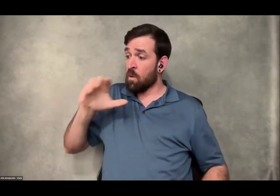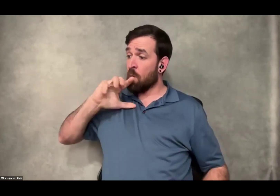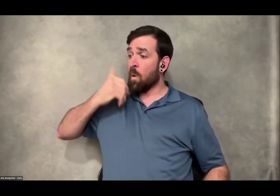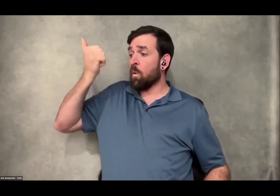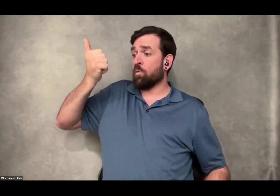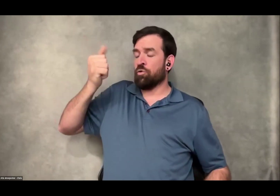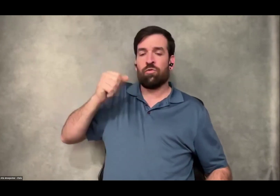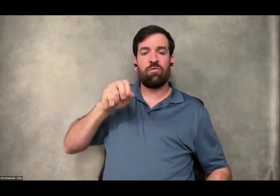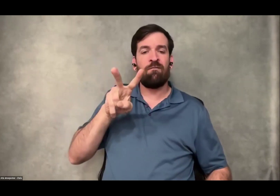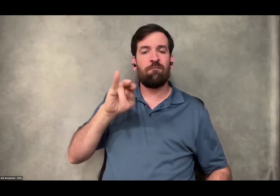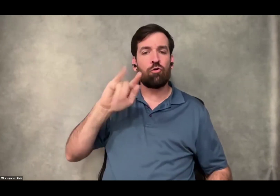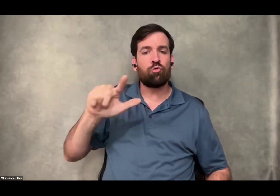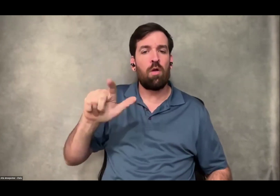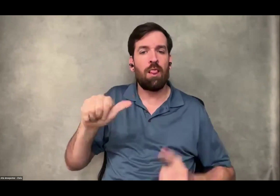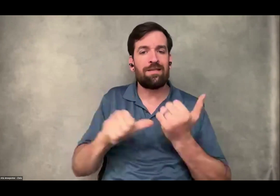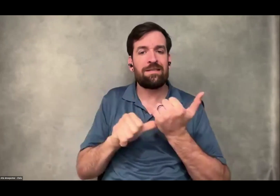virtual assistants like